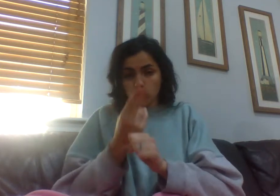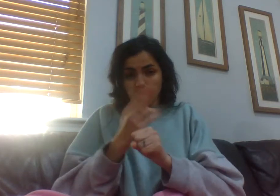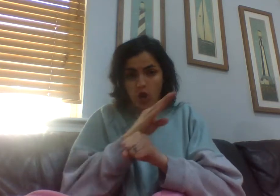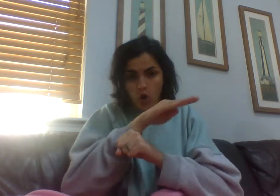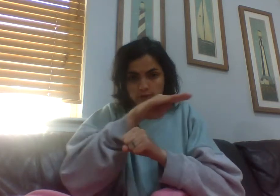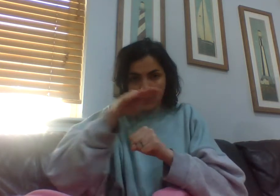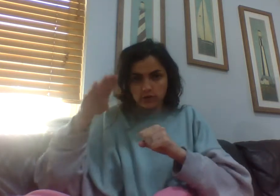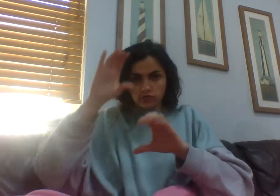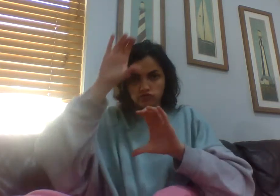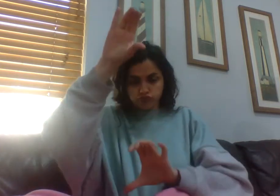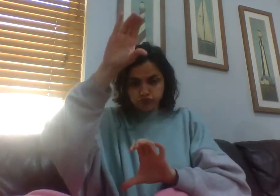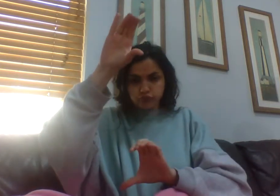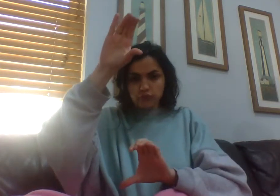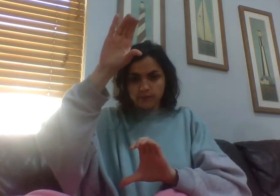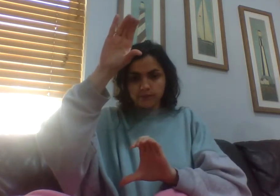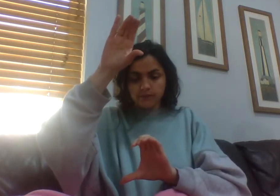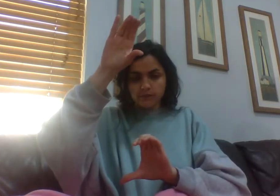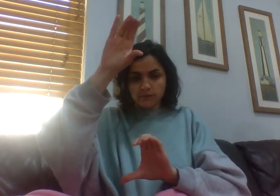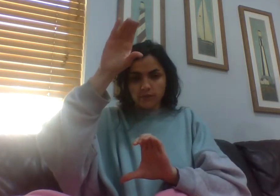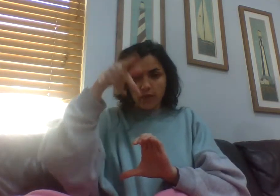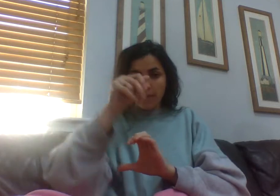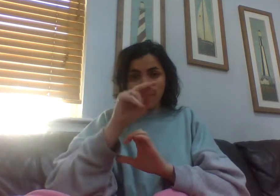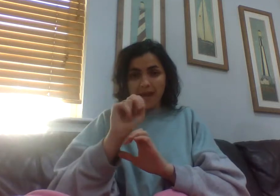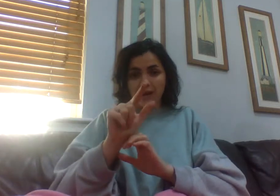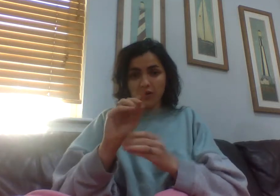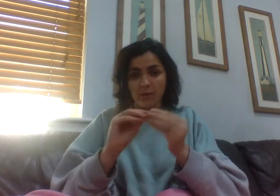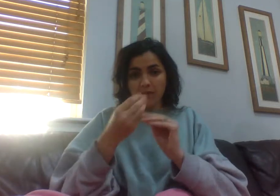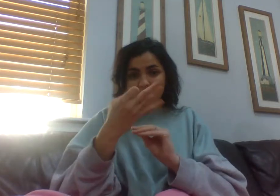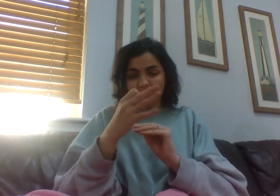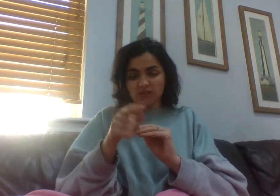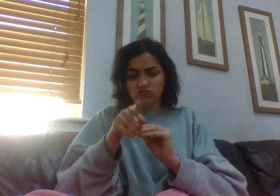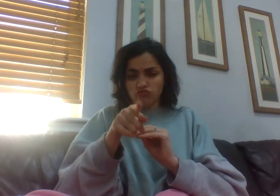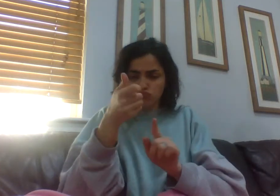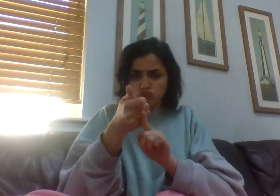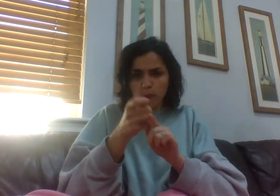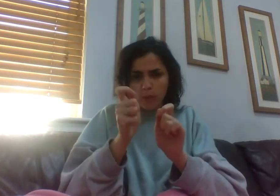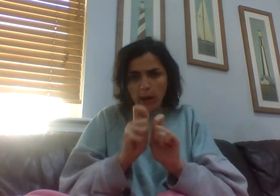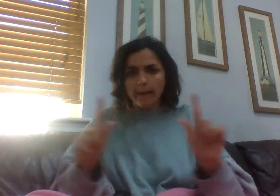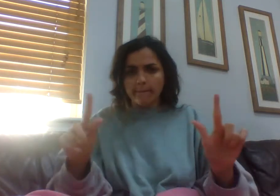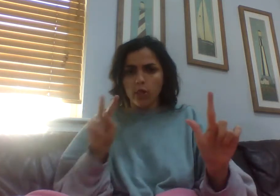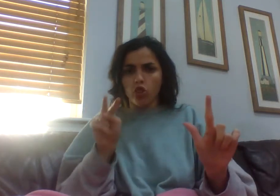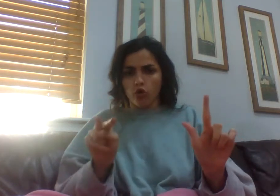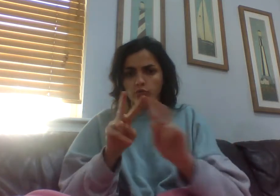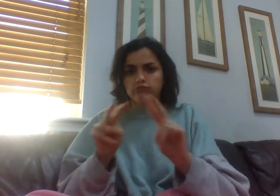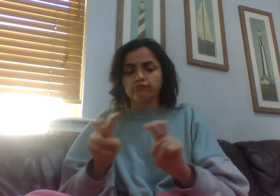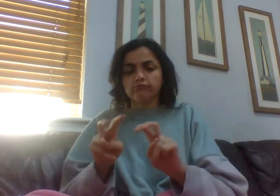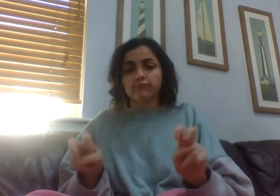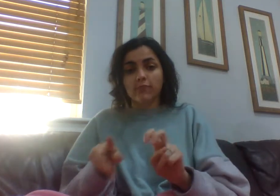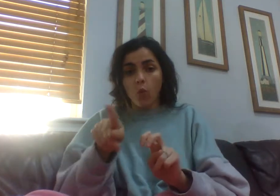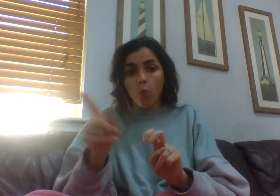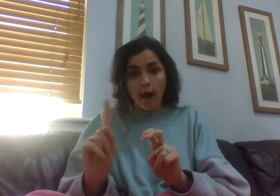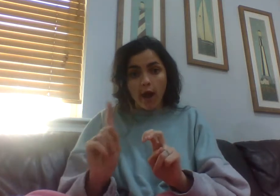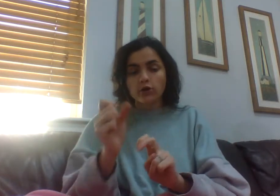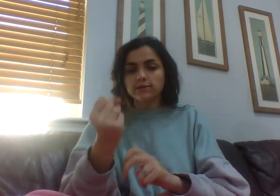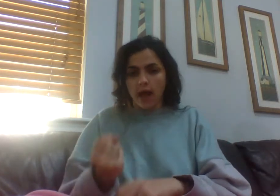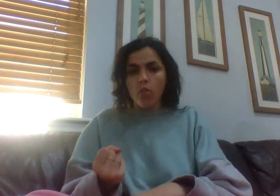in panel number 19, if you can bring that up and look at it, that was in the South. The migrants were still